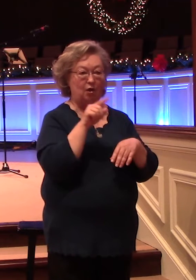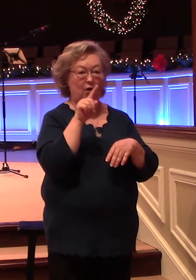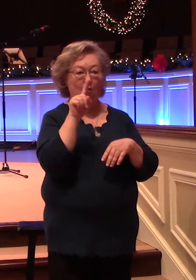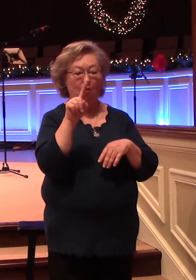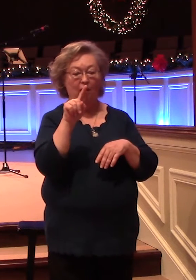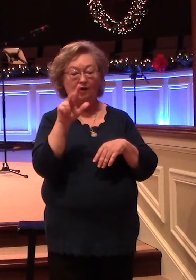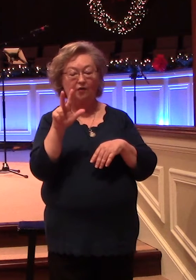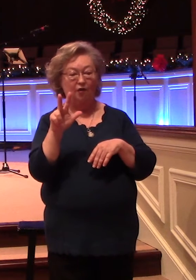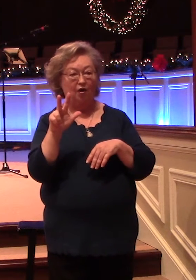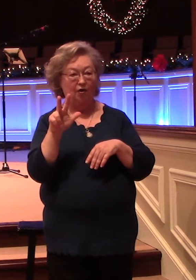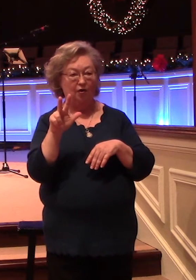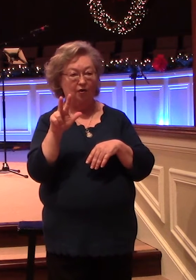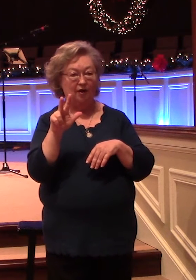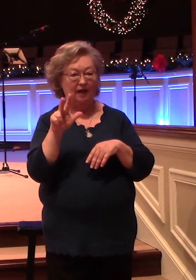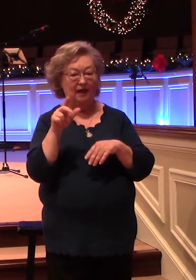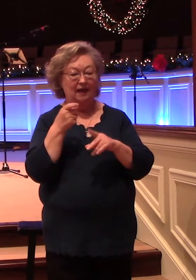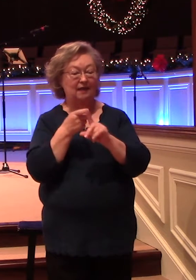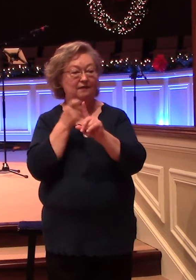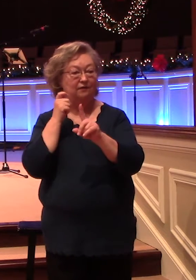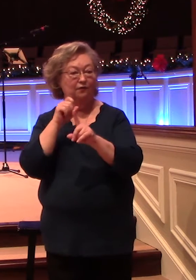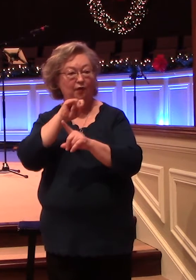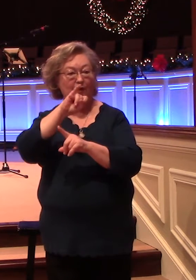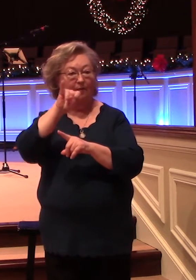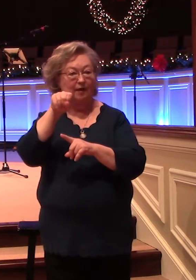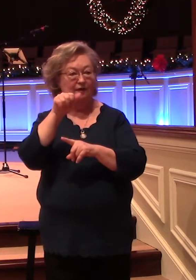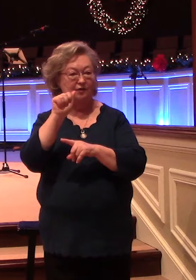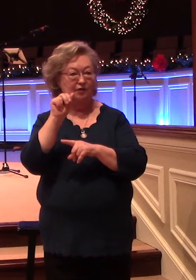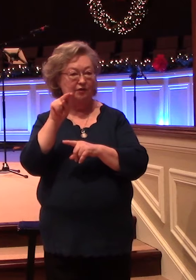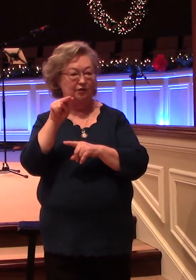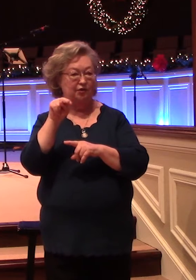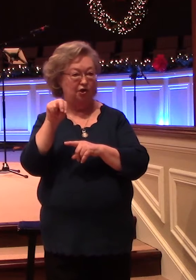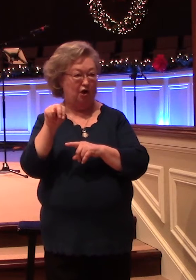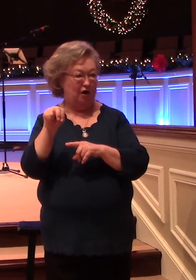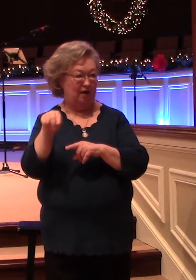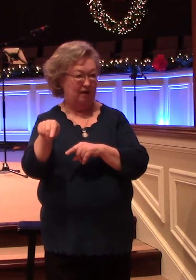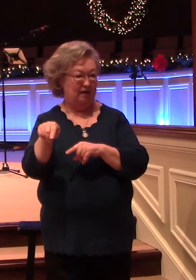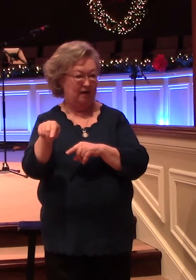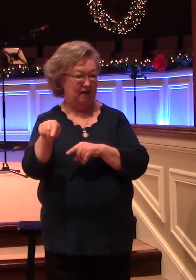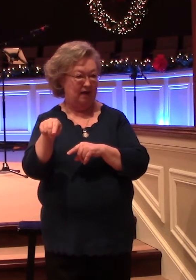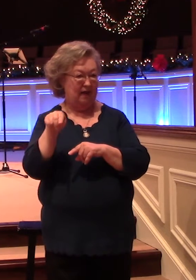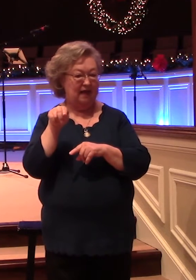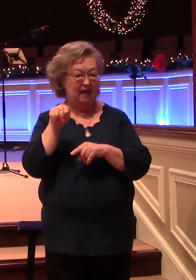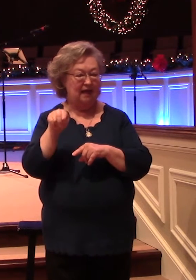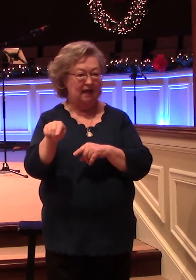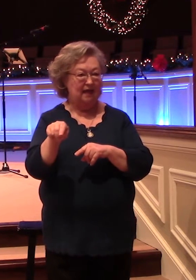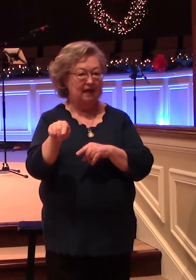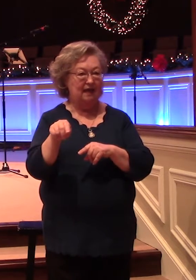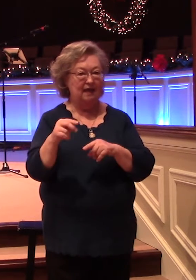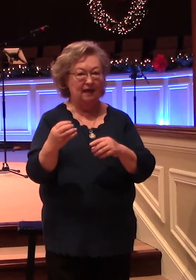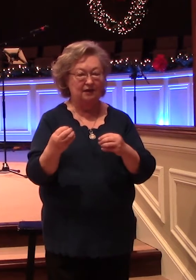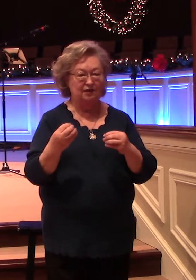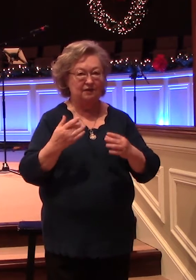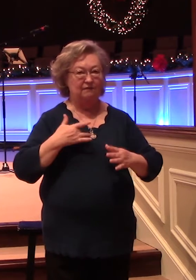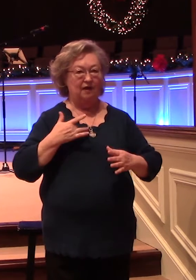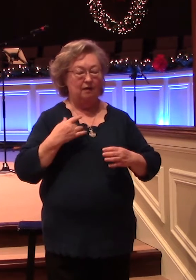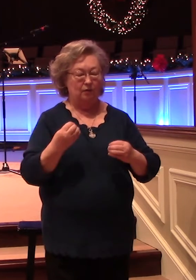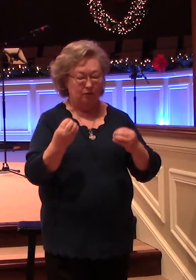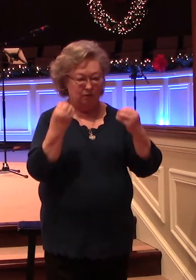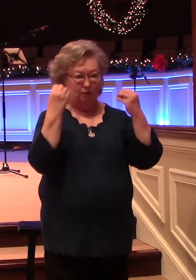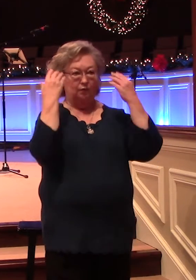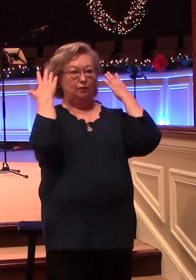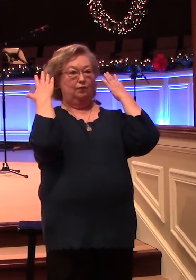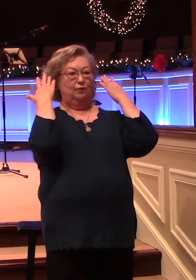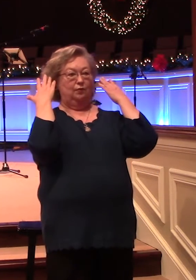in the book of Revelation. John had been overwhelmed. He had collided with the love of God in Christ